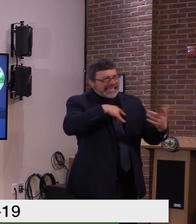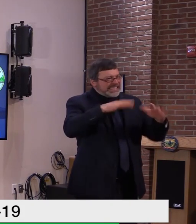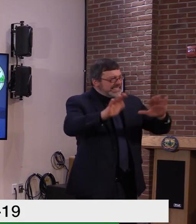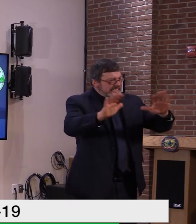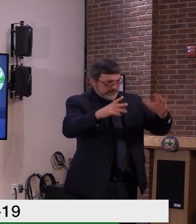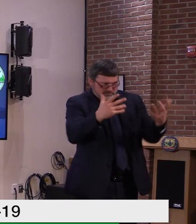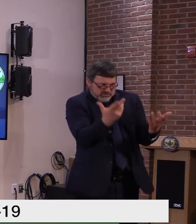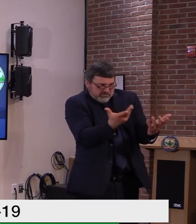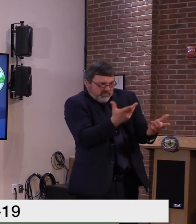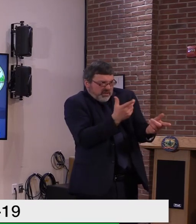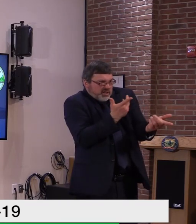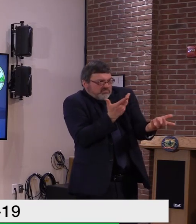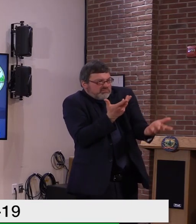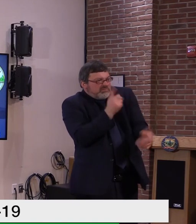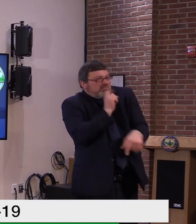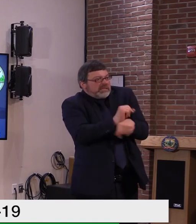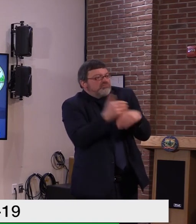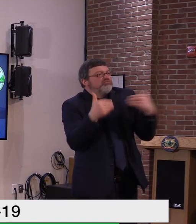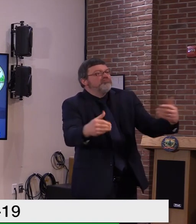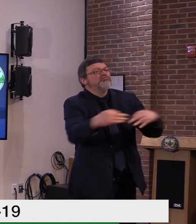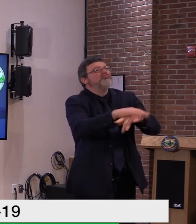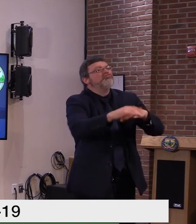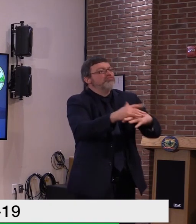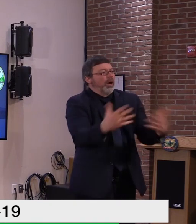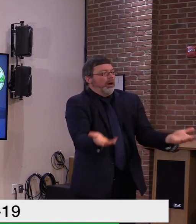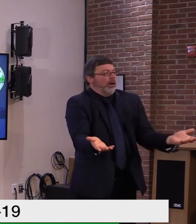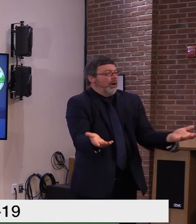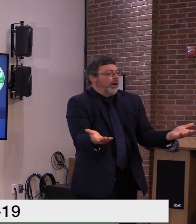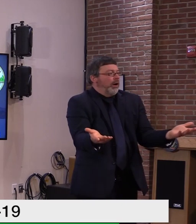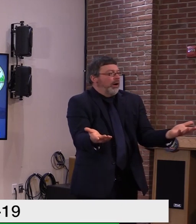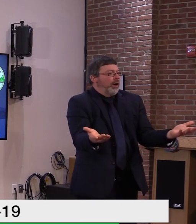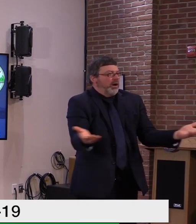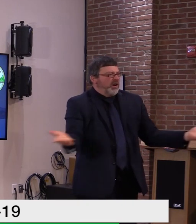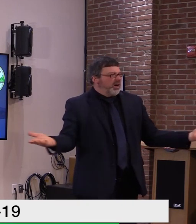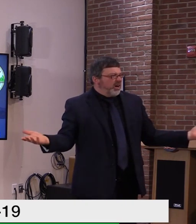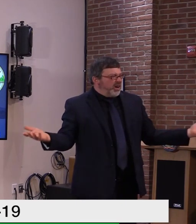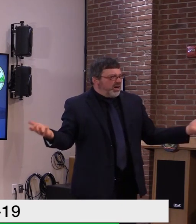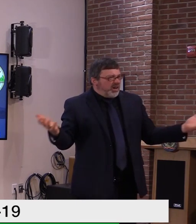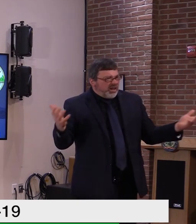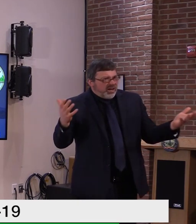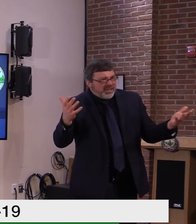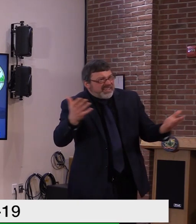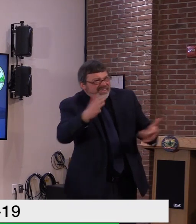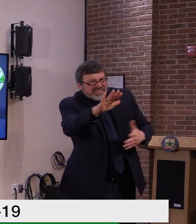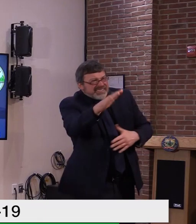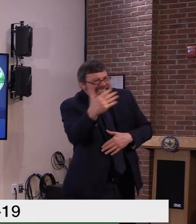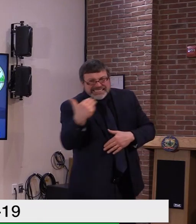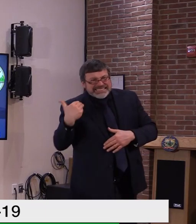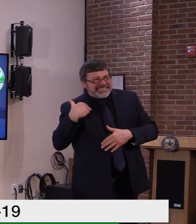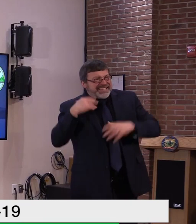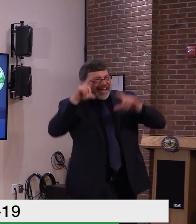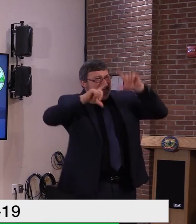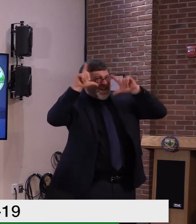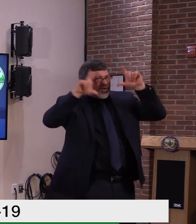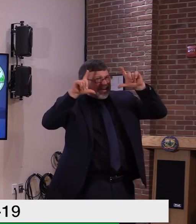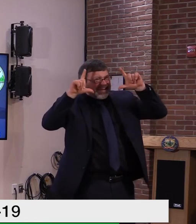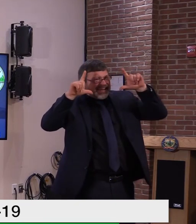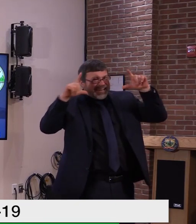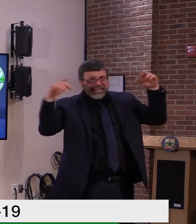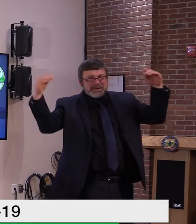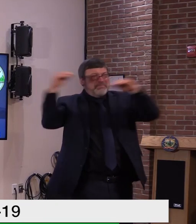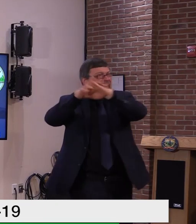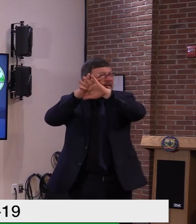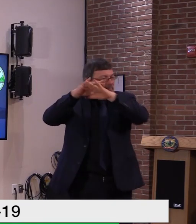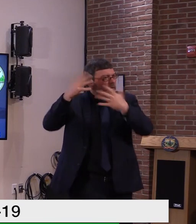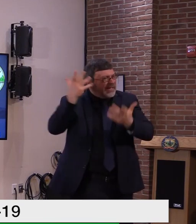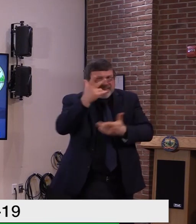in Halloween. We saw what happened elsewhere. And I just want to just take this time to caution people